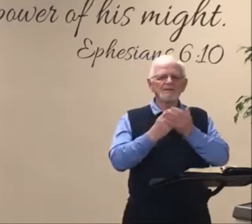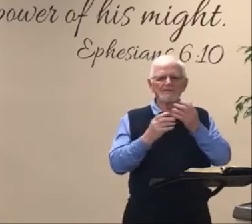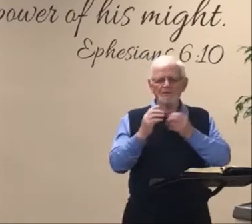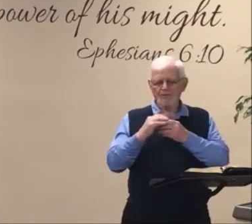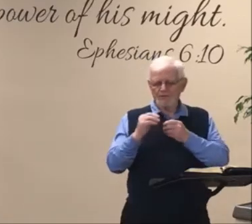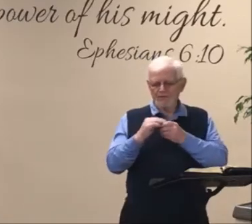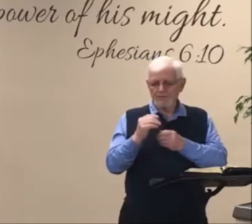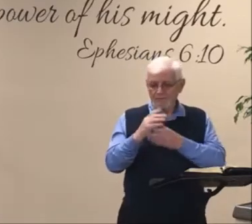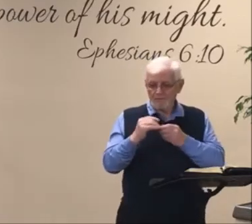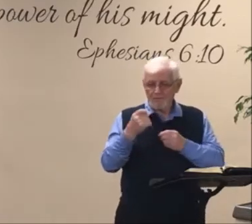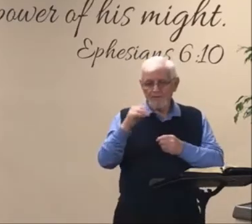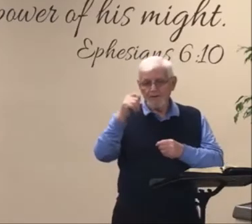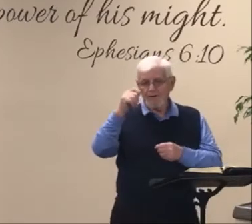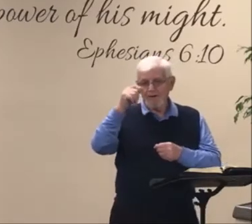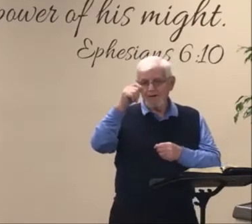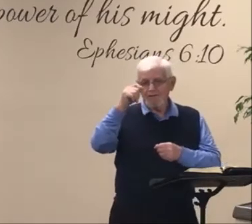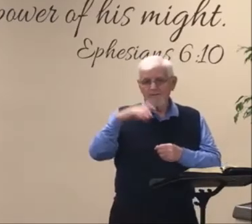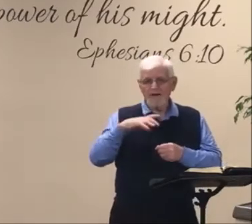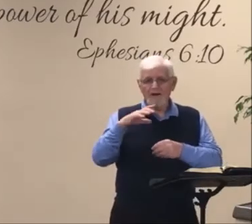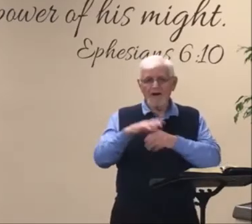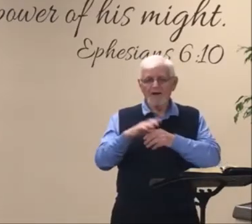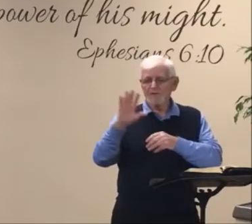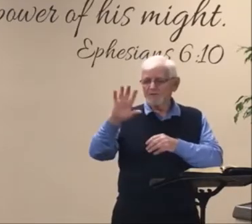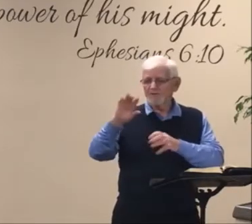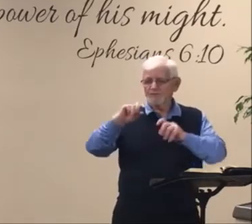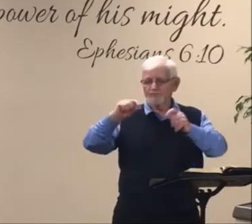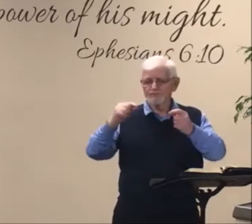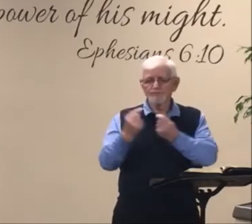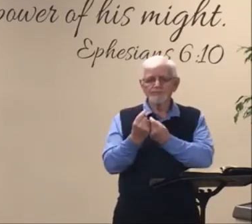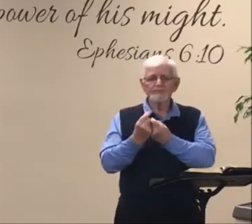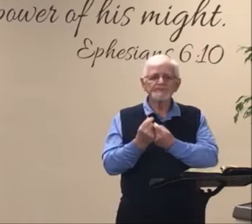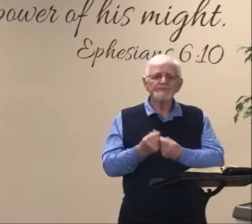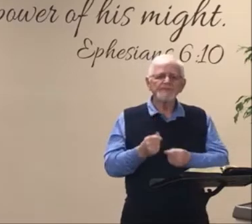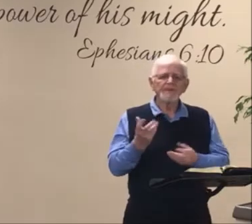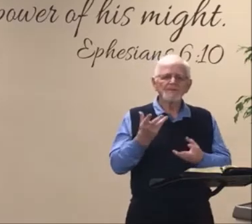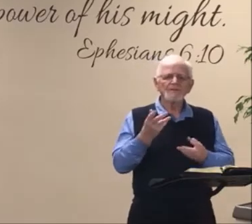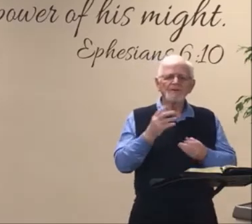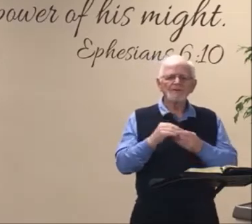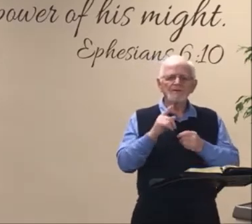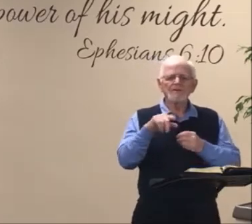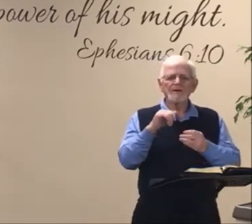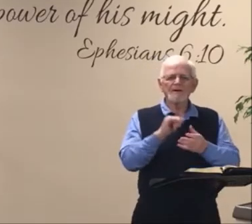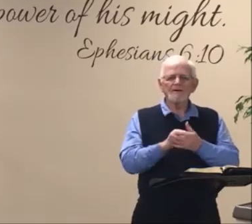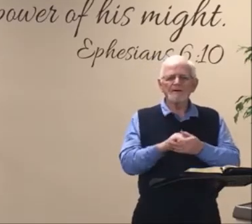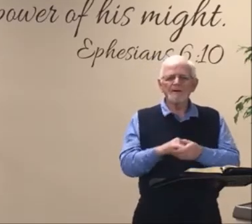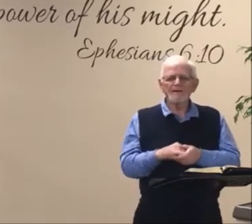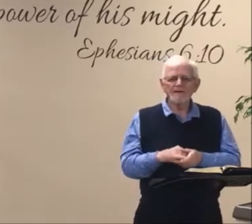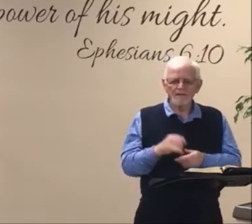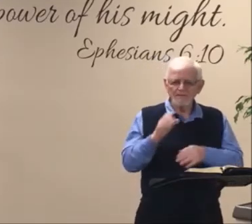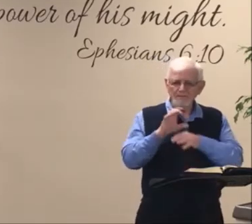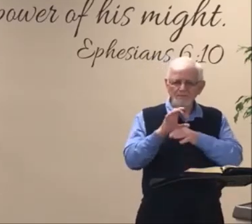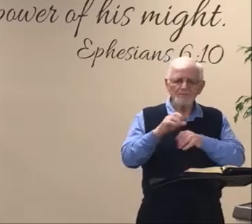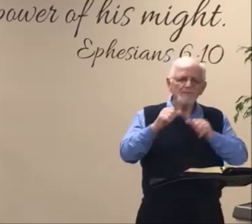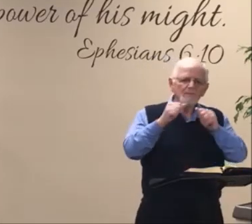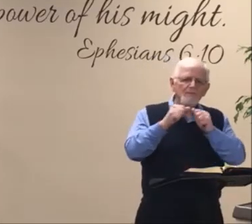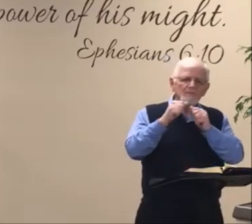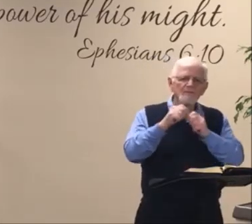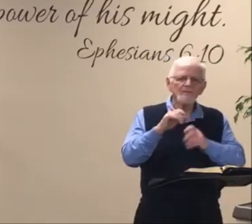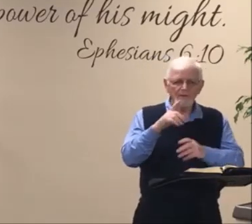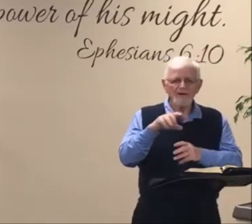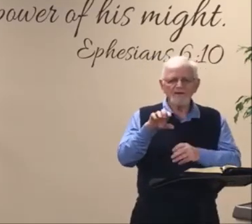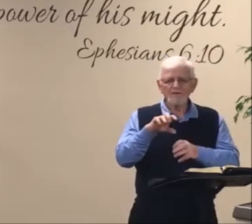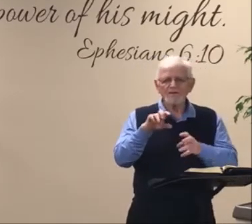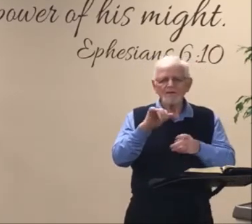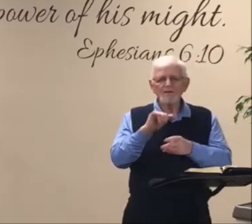What's the story of that guy on your crew? Somebody came up to me one day. What's the story of that guy on your crew? Don't you know him? Don't you guys go to church together? Oh, yeah, we